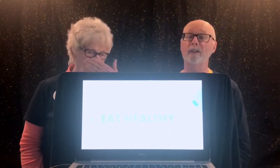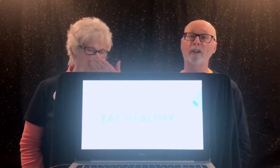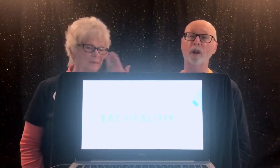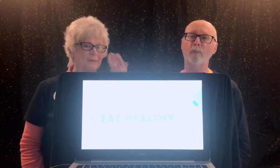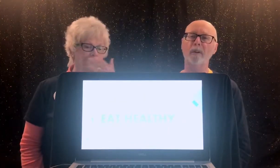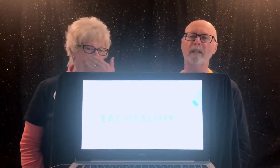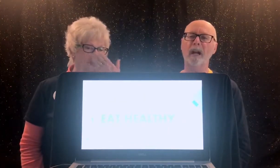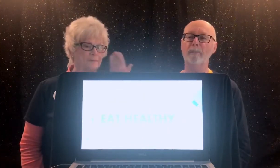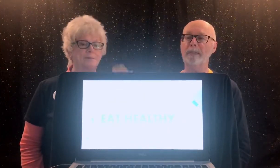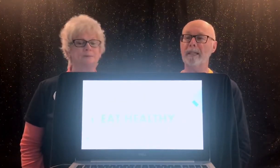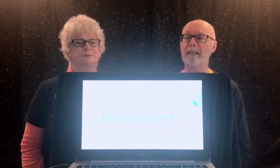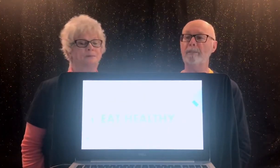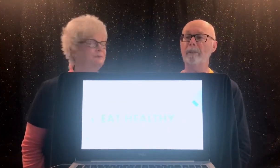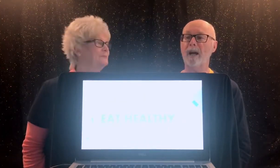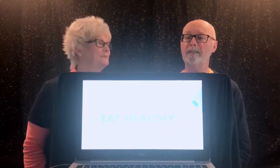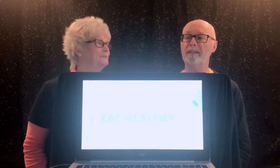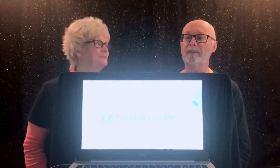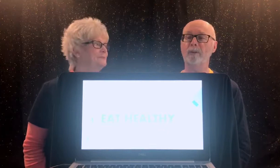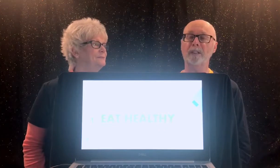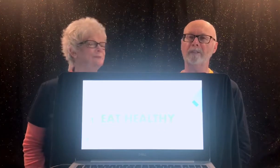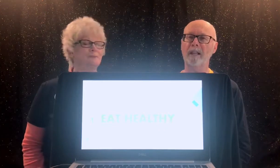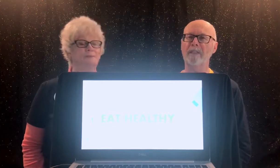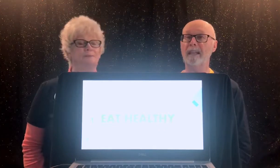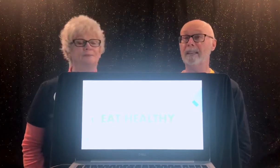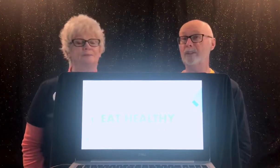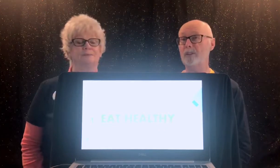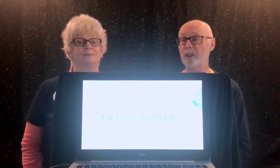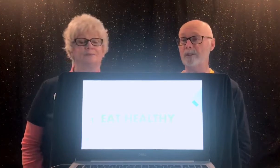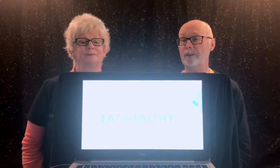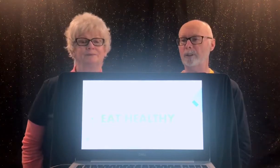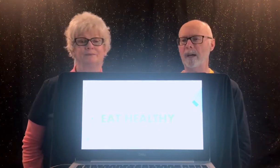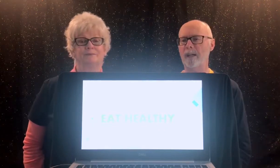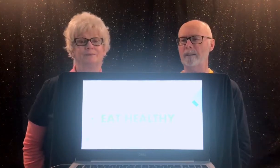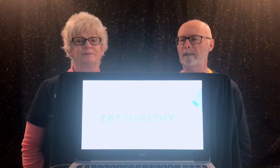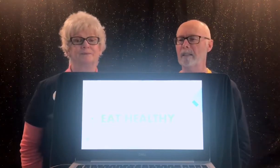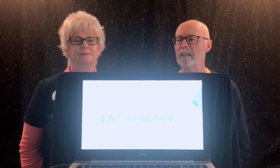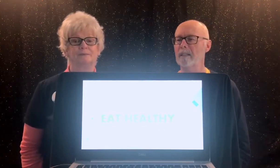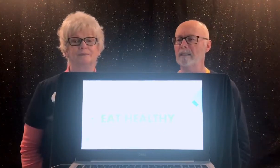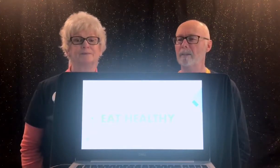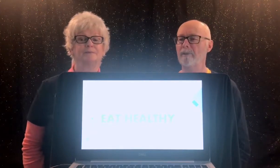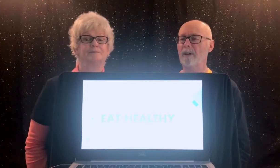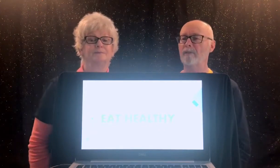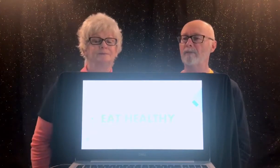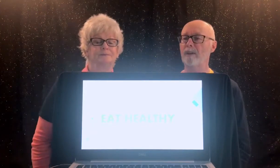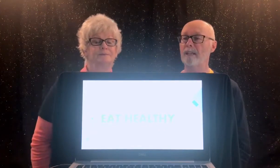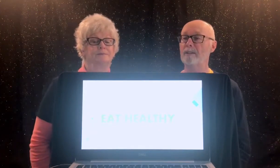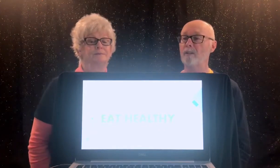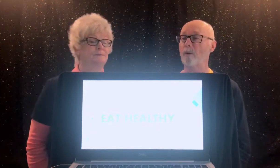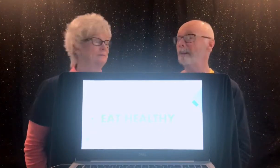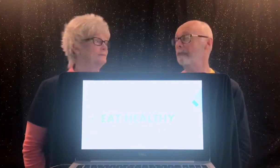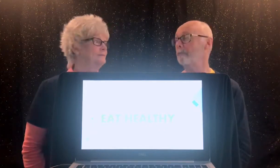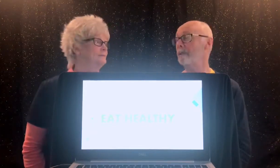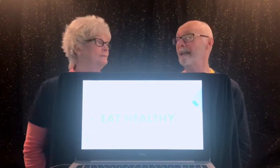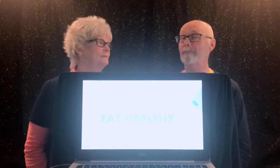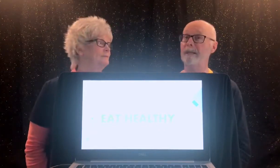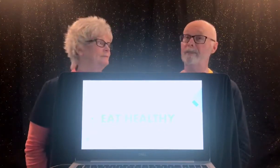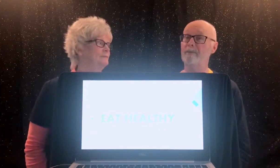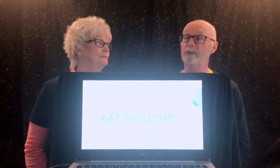to cope with the complicated process of grief that has assaulted your body. Some of our friends only eat plant-based